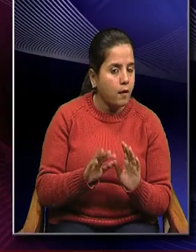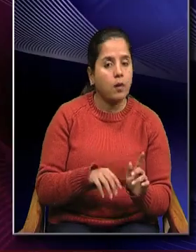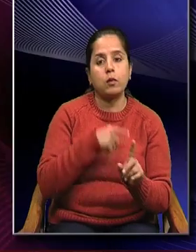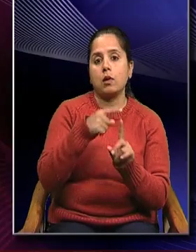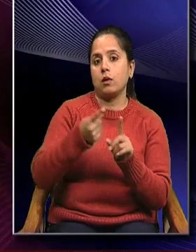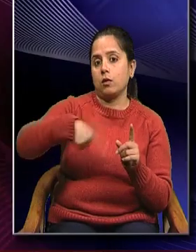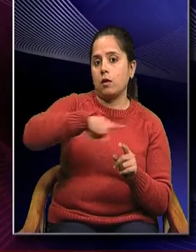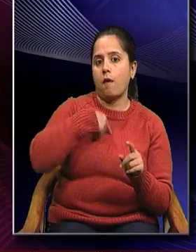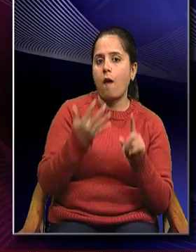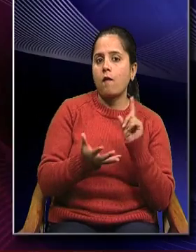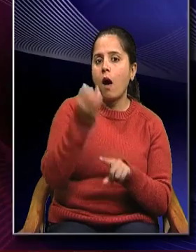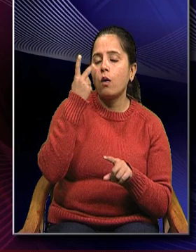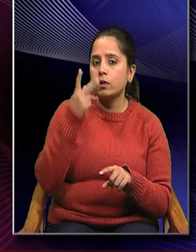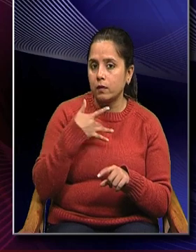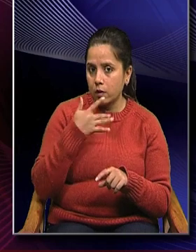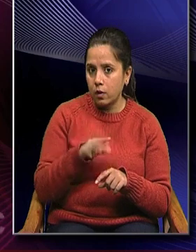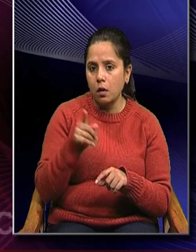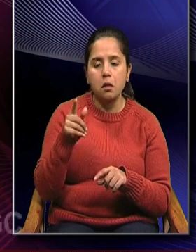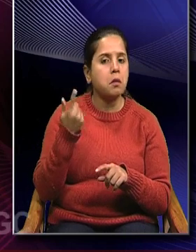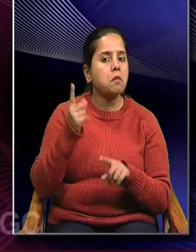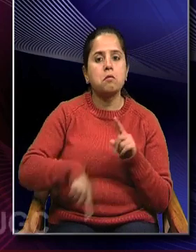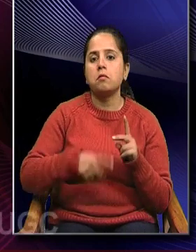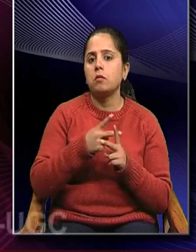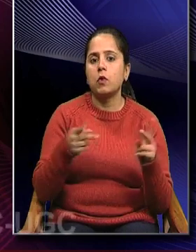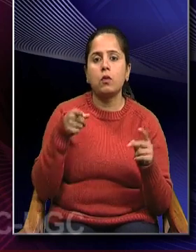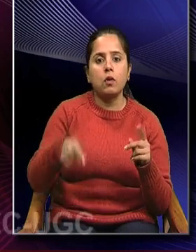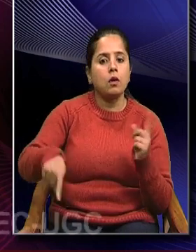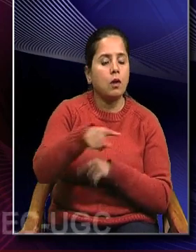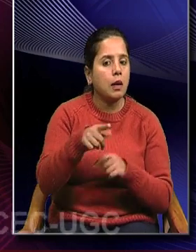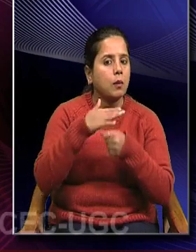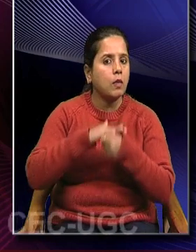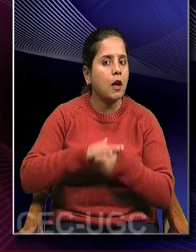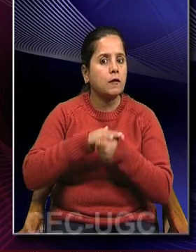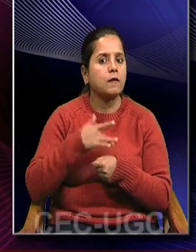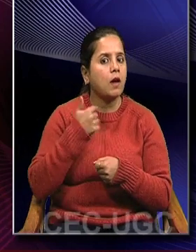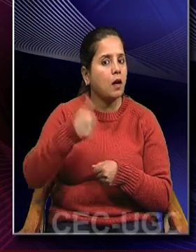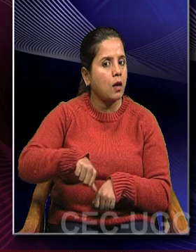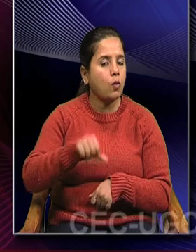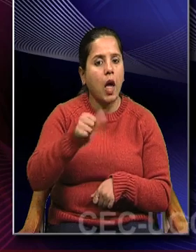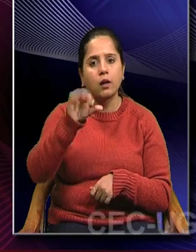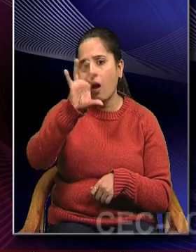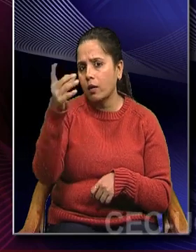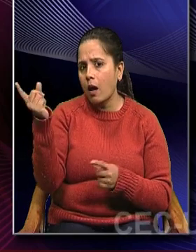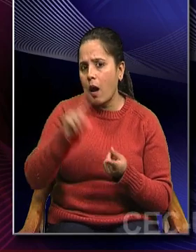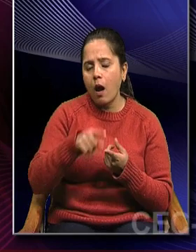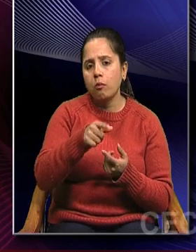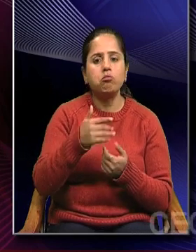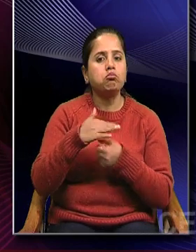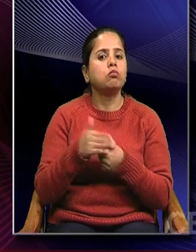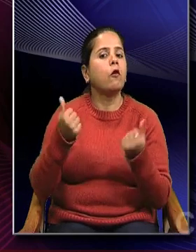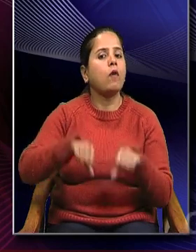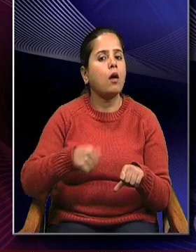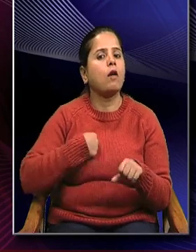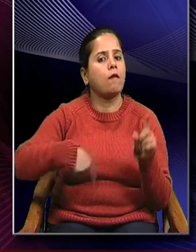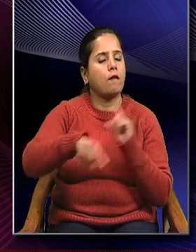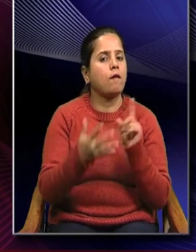we find that it could not withstand the pressures which were coming from other countries. And we